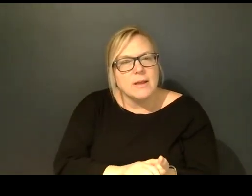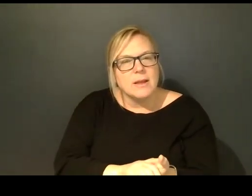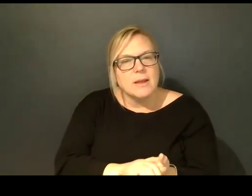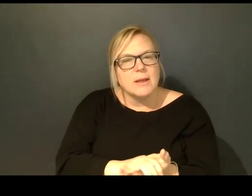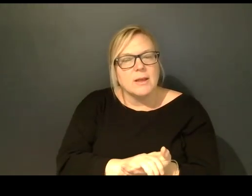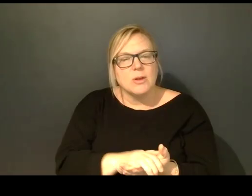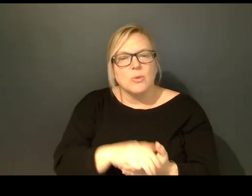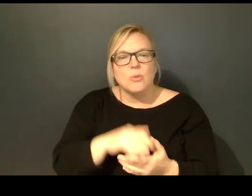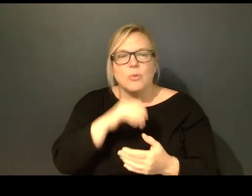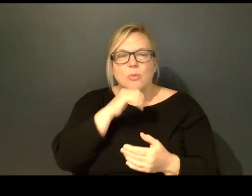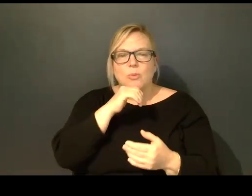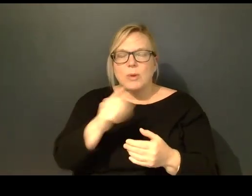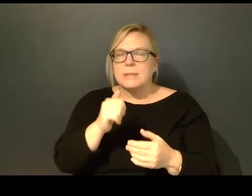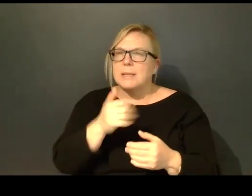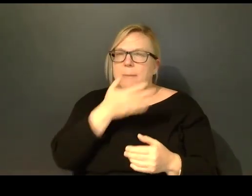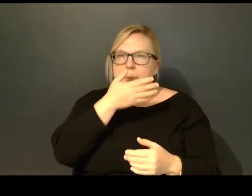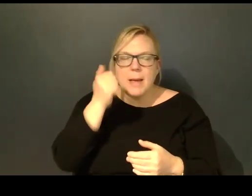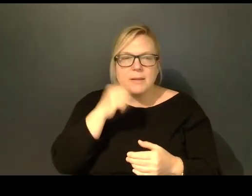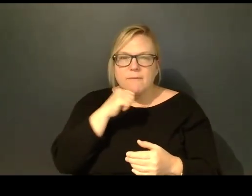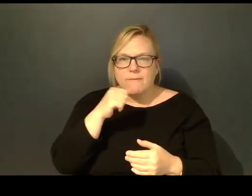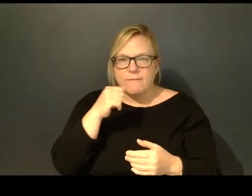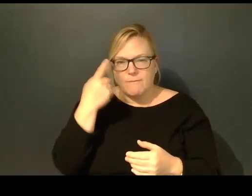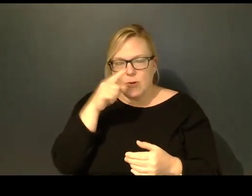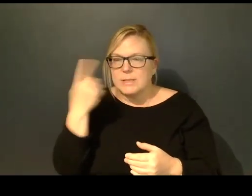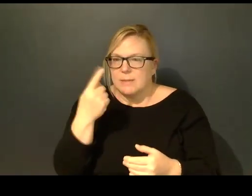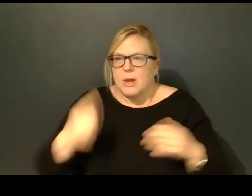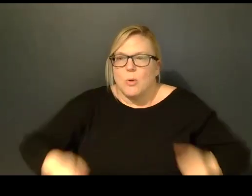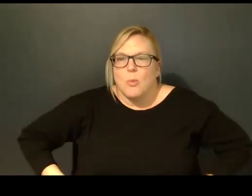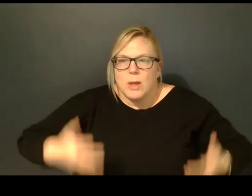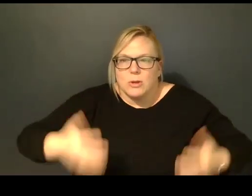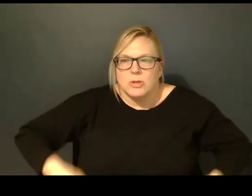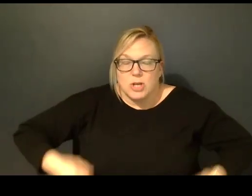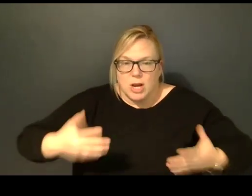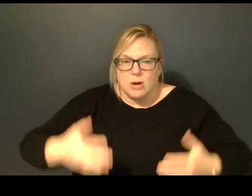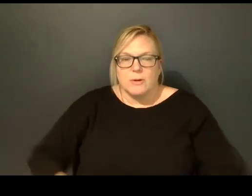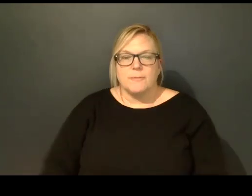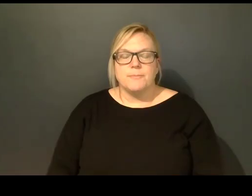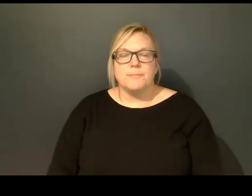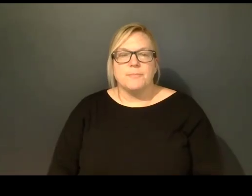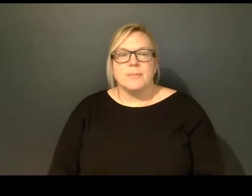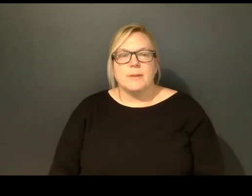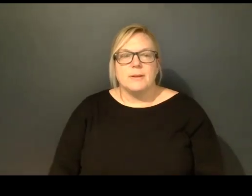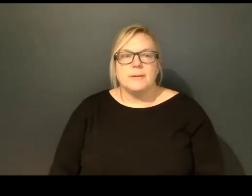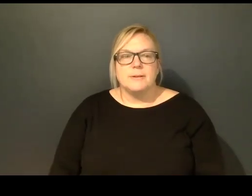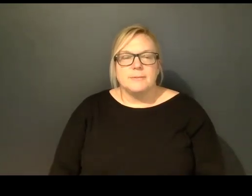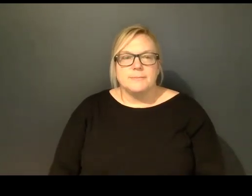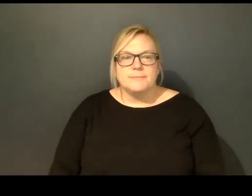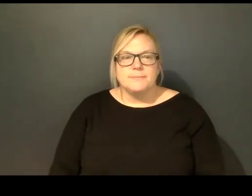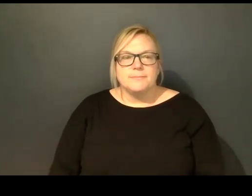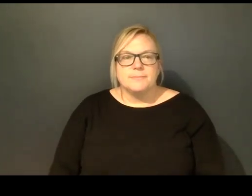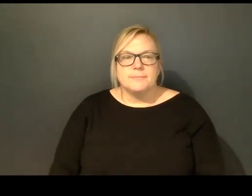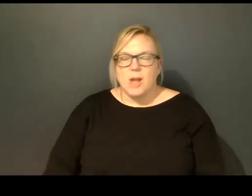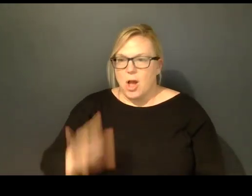for someone using a wheelchair either. So what this developer did, kudos to them, was and this was there, they